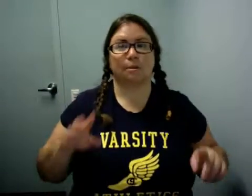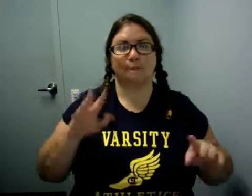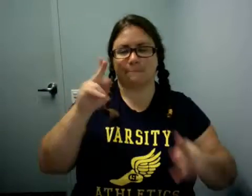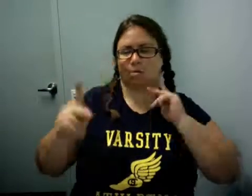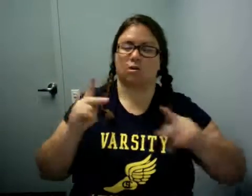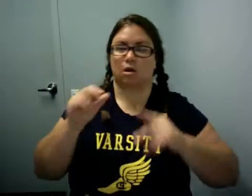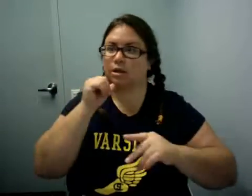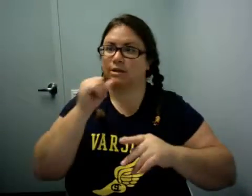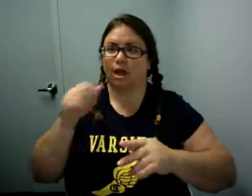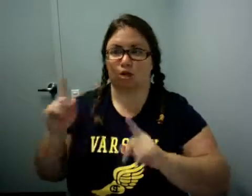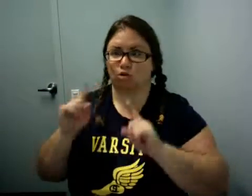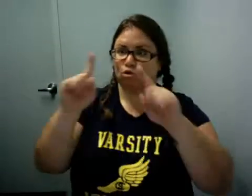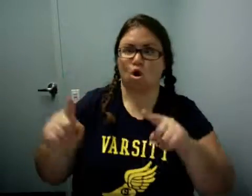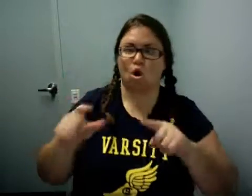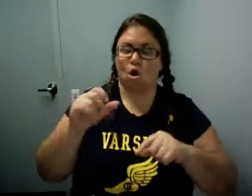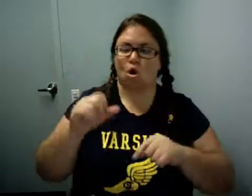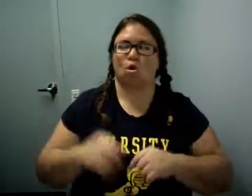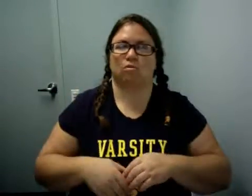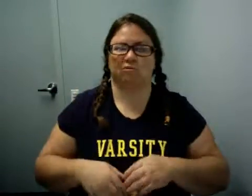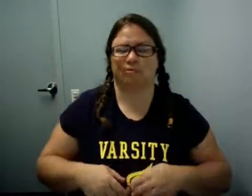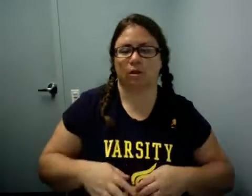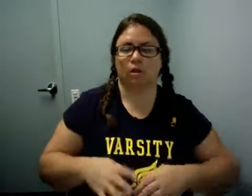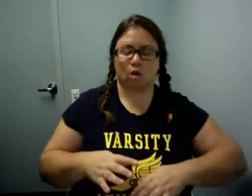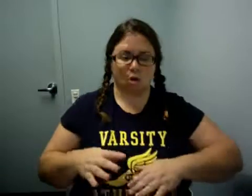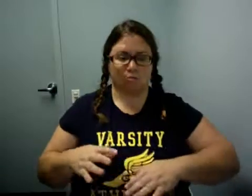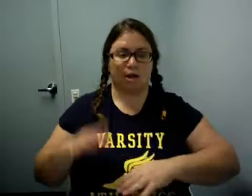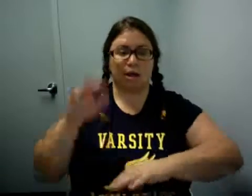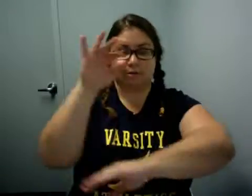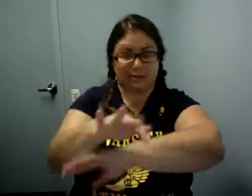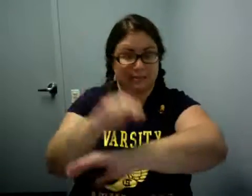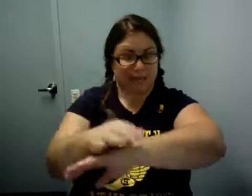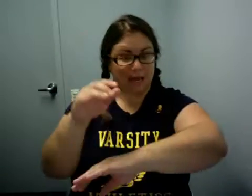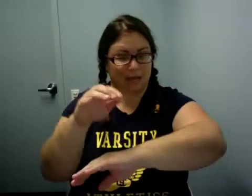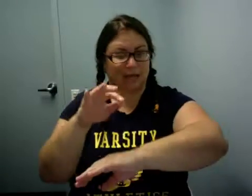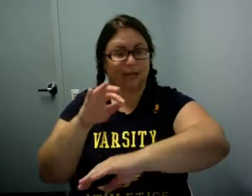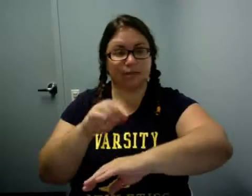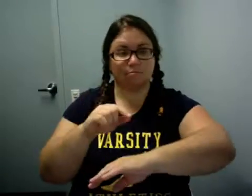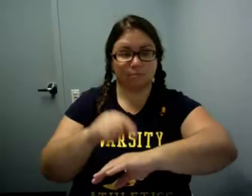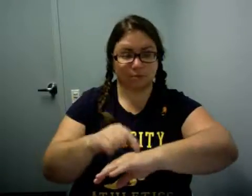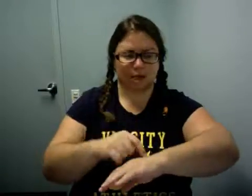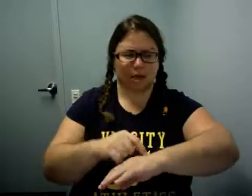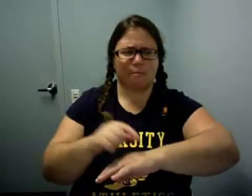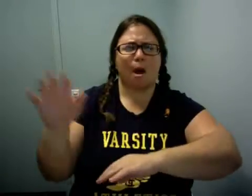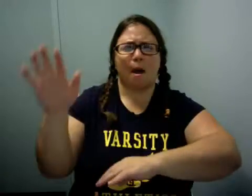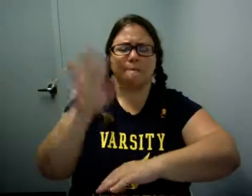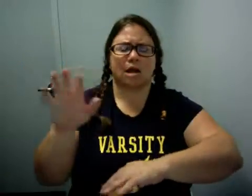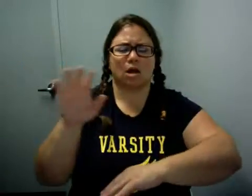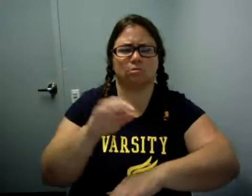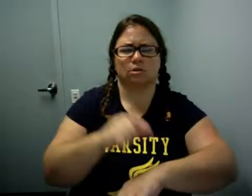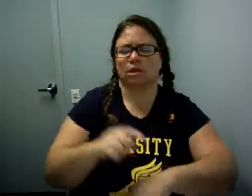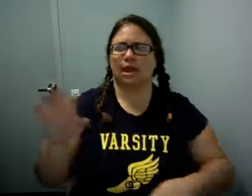So we finally got there. It was at night. It was probably about 7 o'clock. And we didn't have any phones because